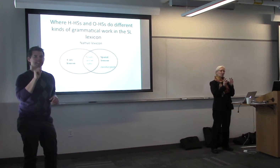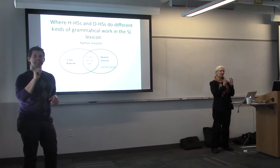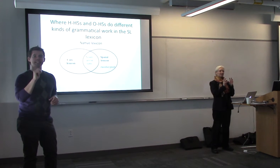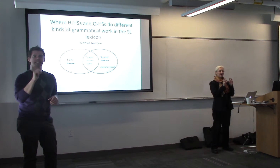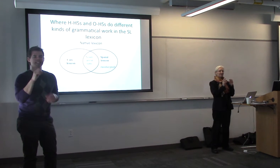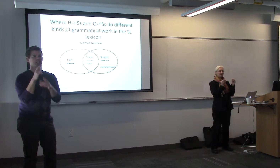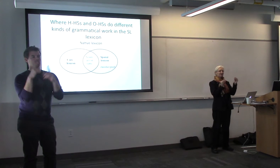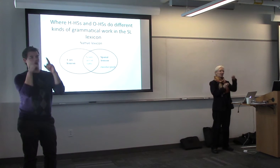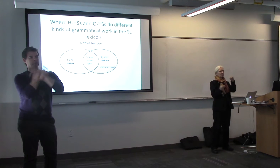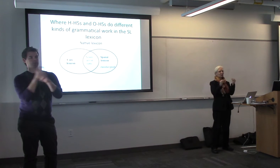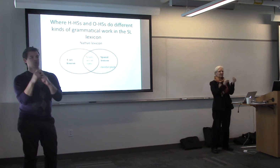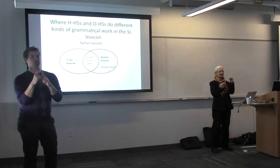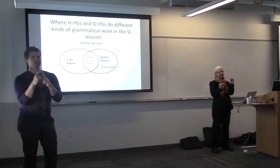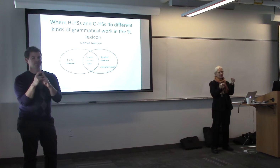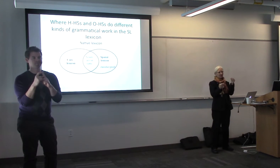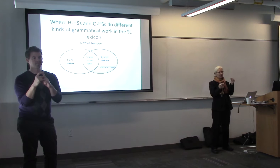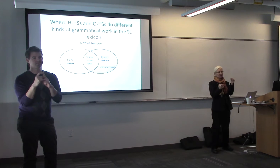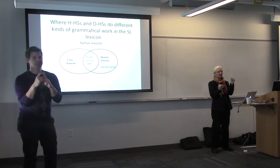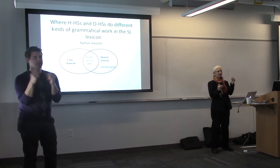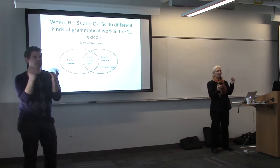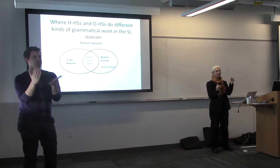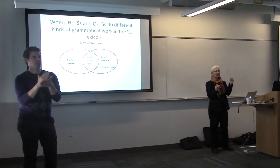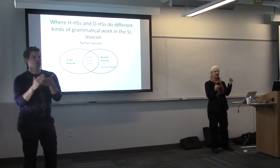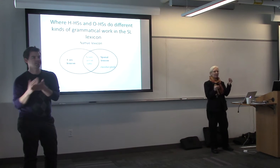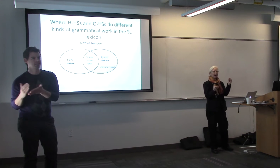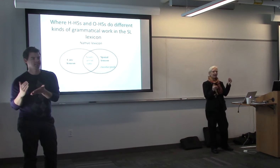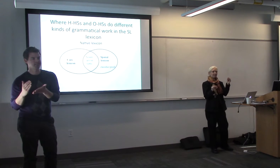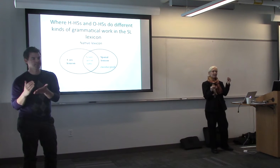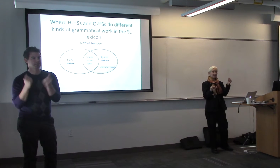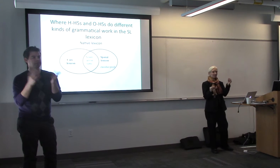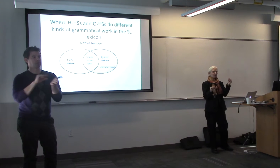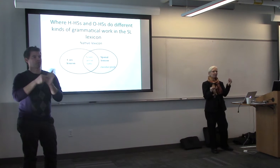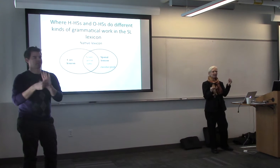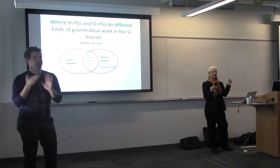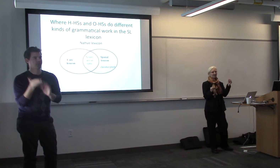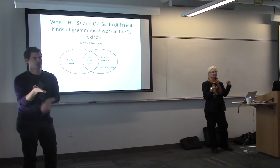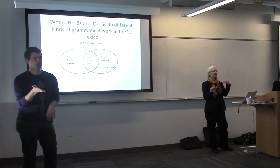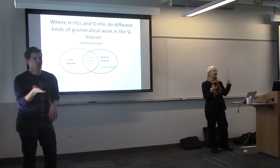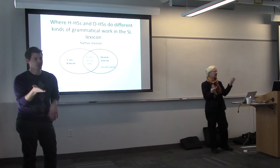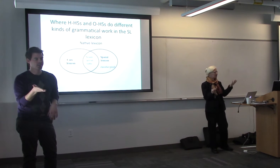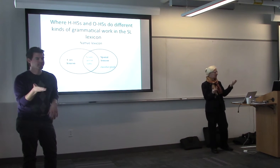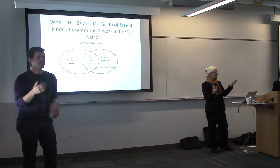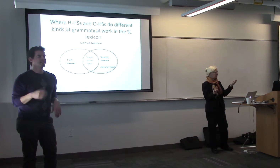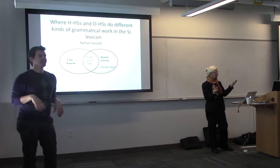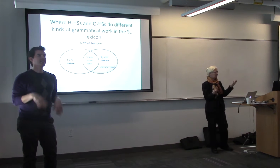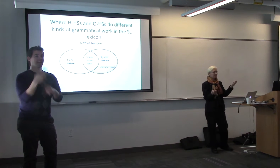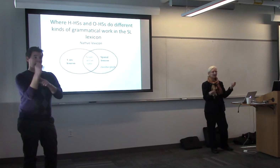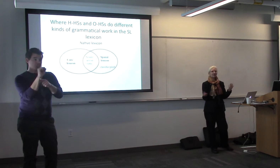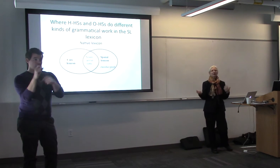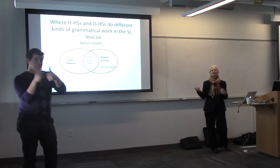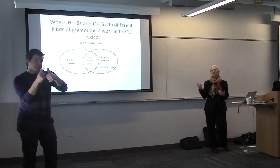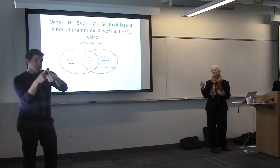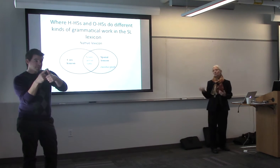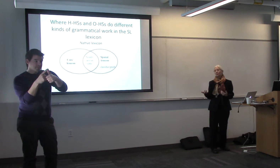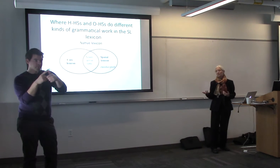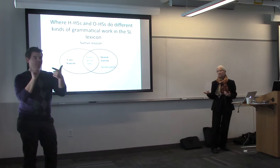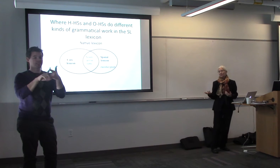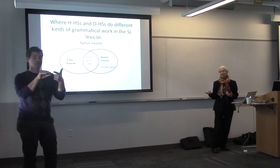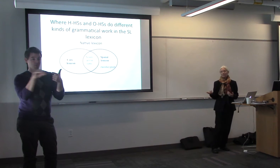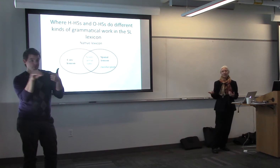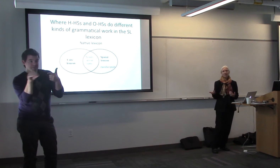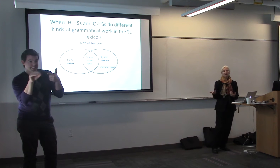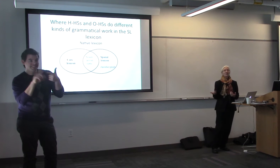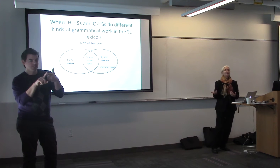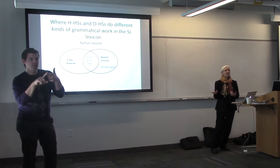polymorphemic forms. That means that they're put together by meaningful pieces. The handshake means something, the movement